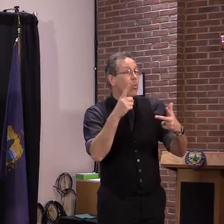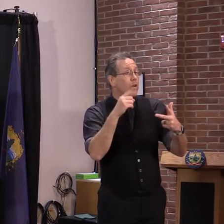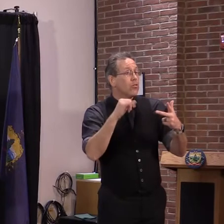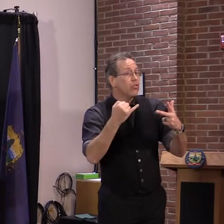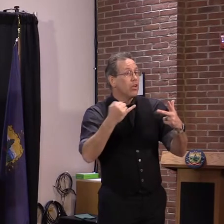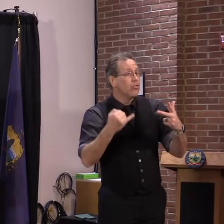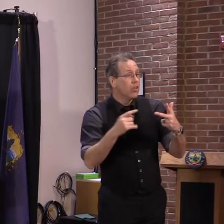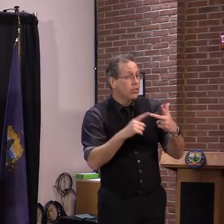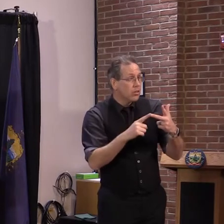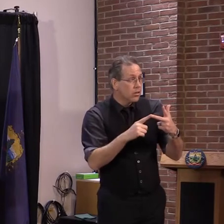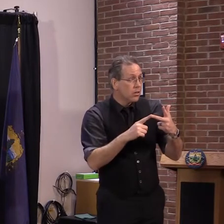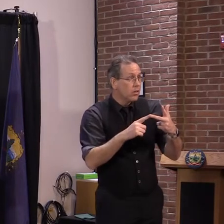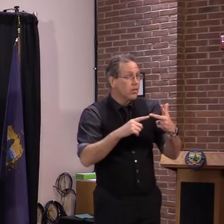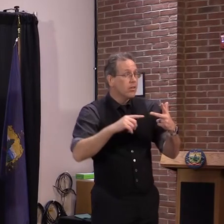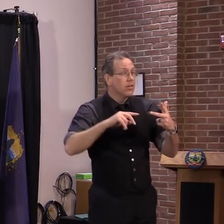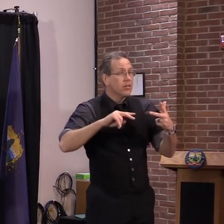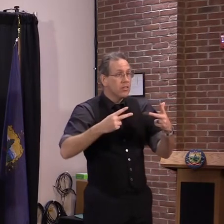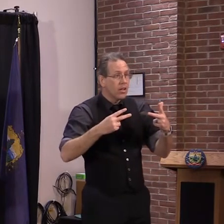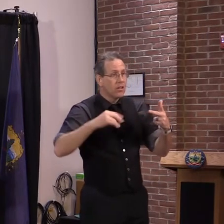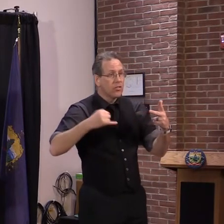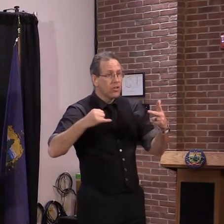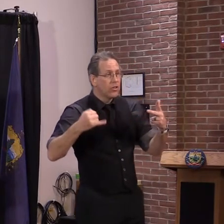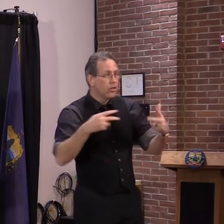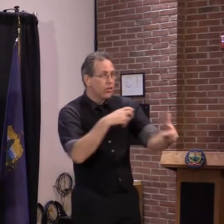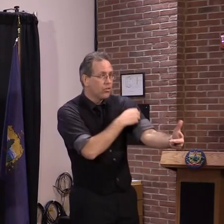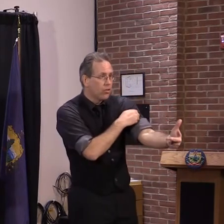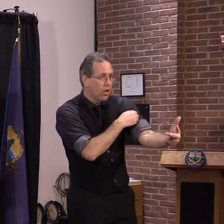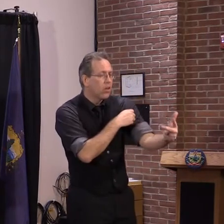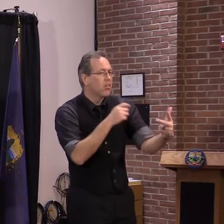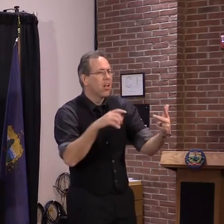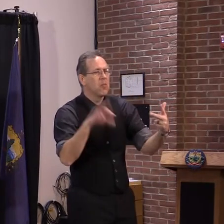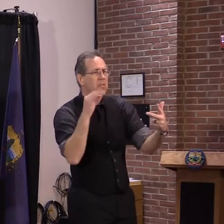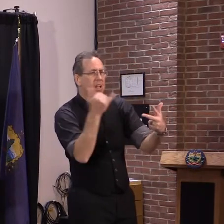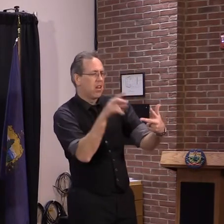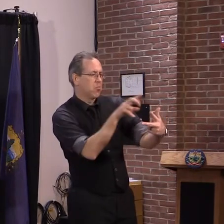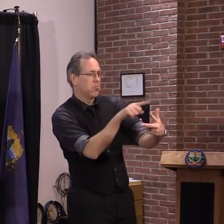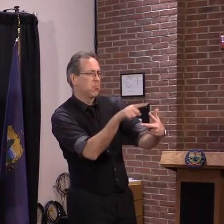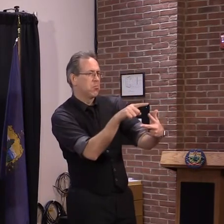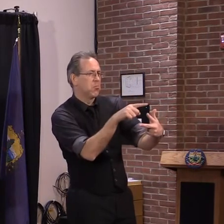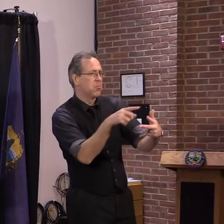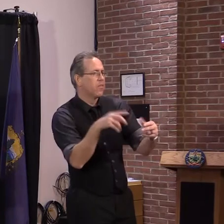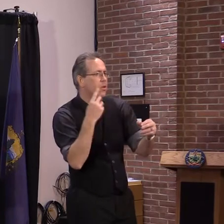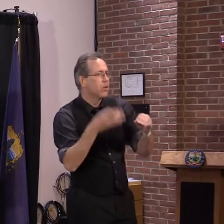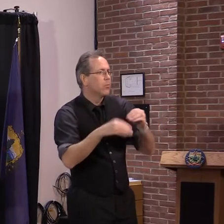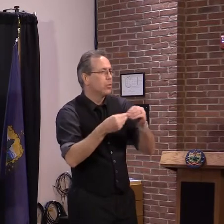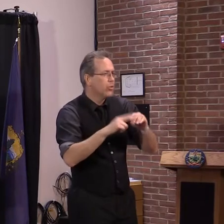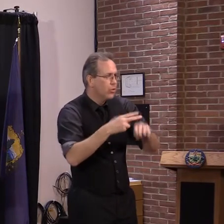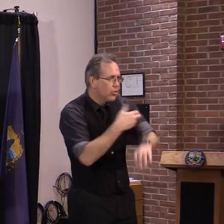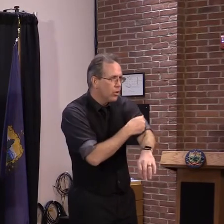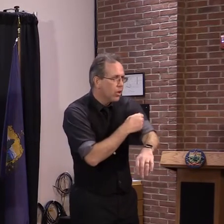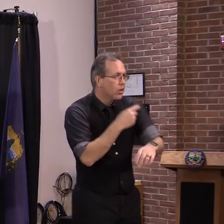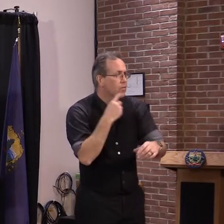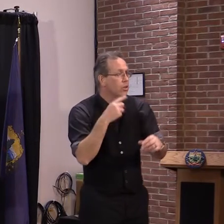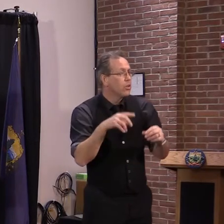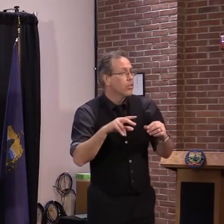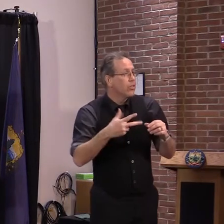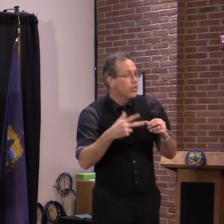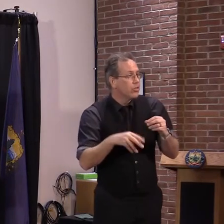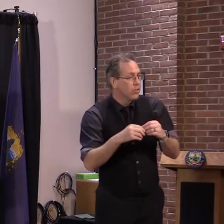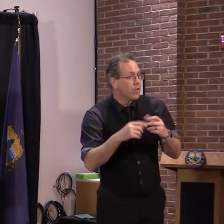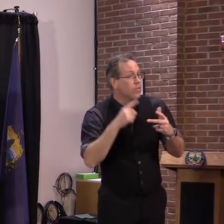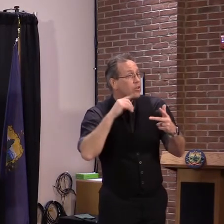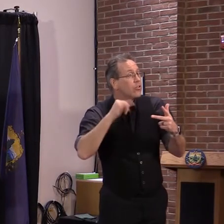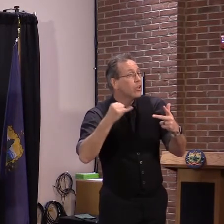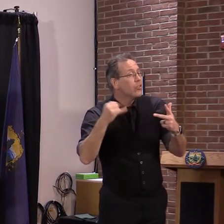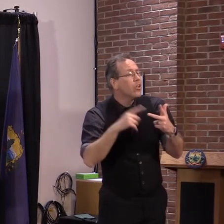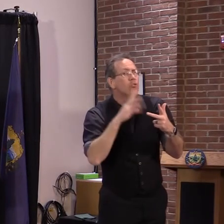but that's as far as it goes at this point. Okay, so no eligibility for them to choose a third shot of something other than Johnson &